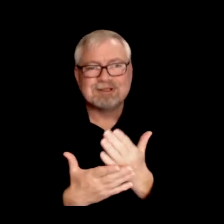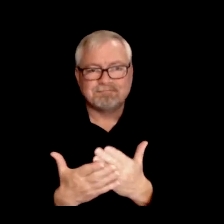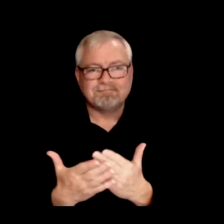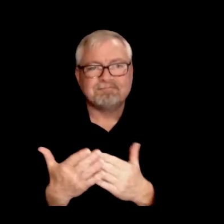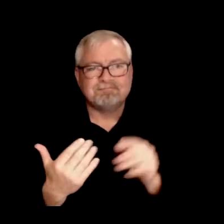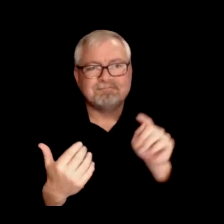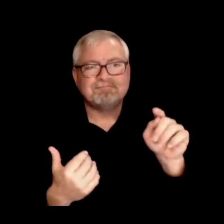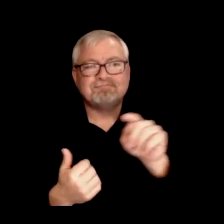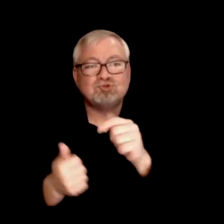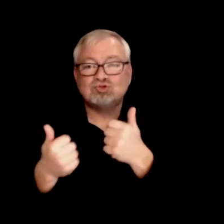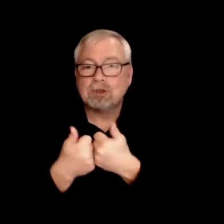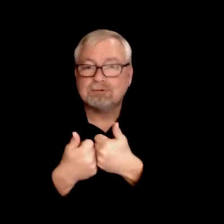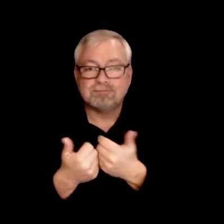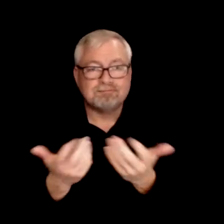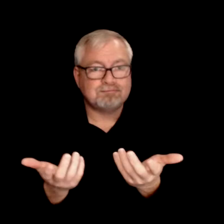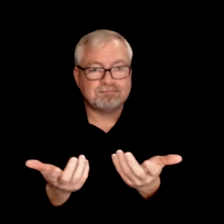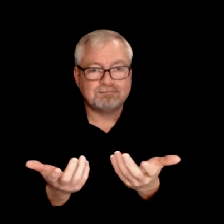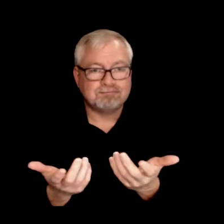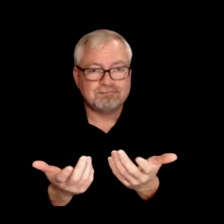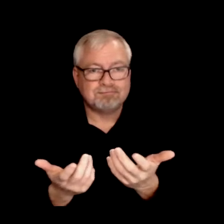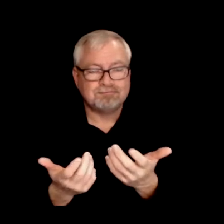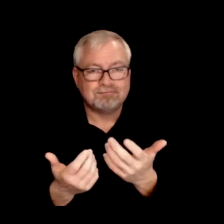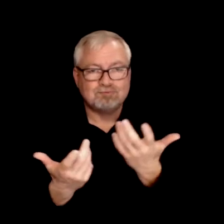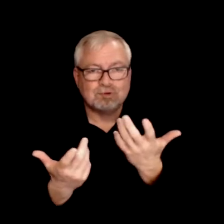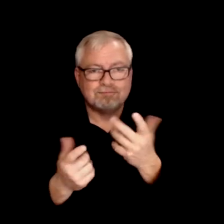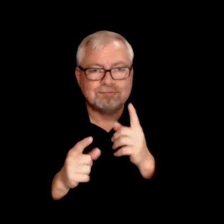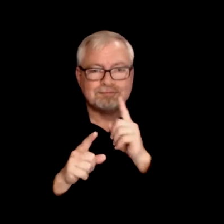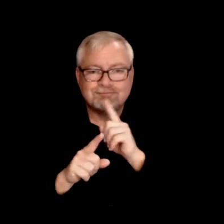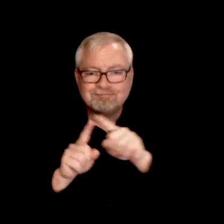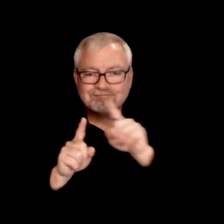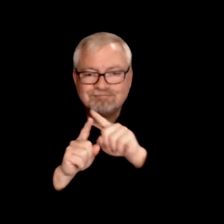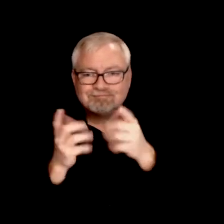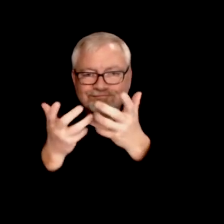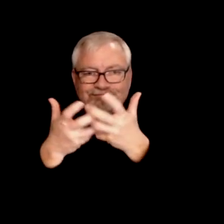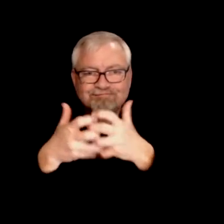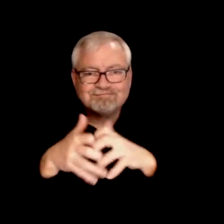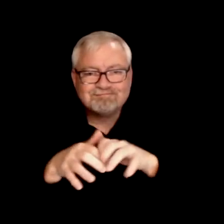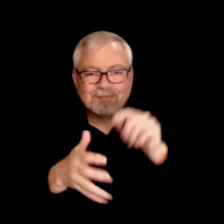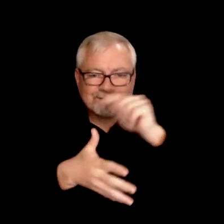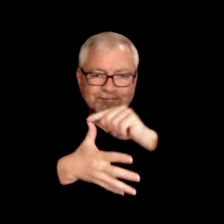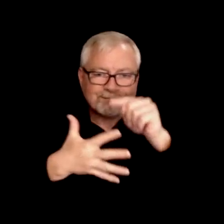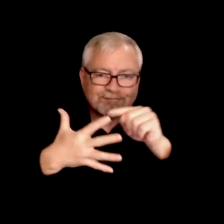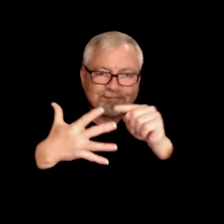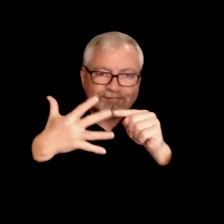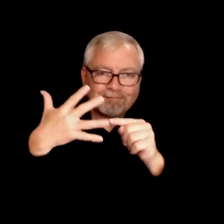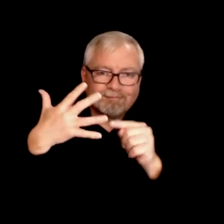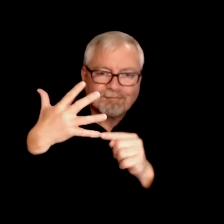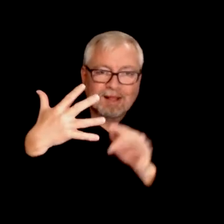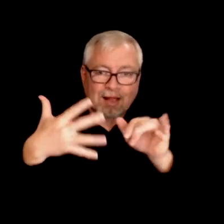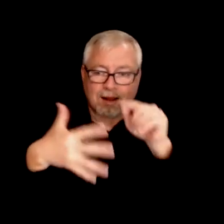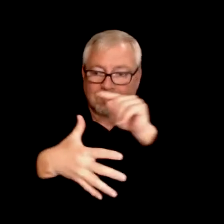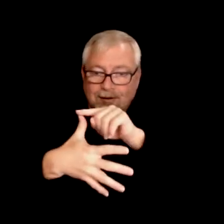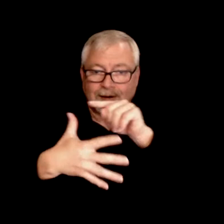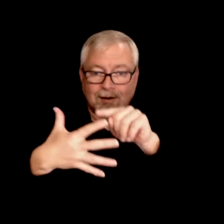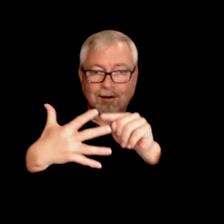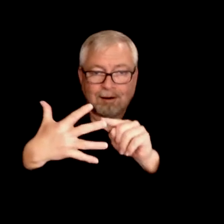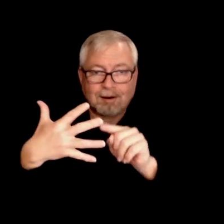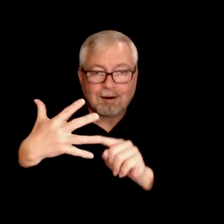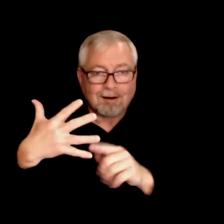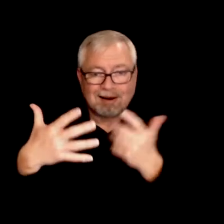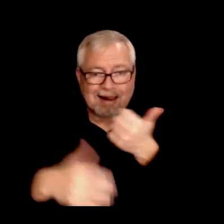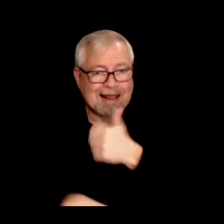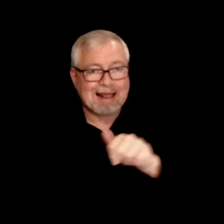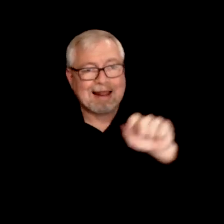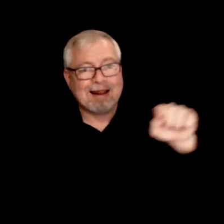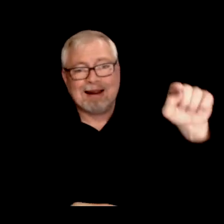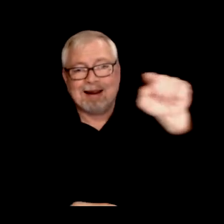be impacting the uptake, in addition to, you know, any of the other things